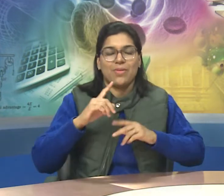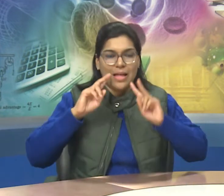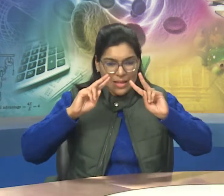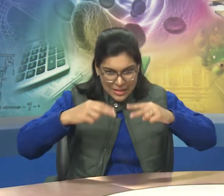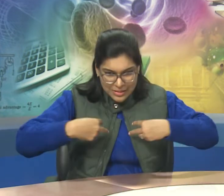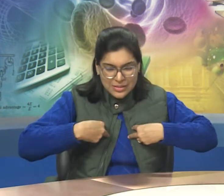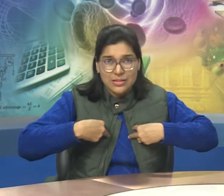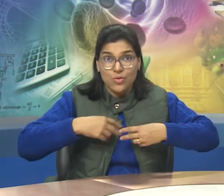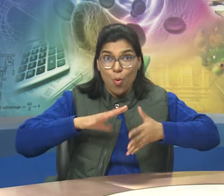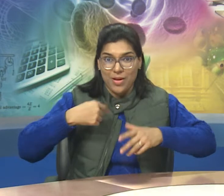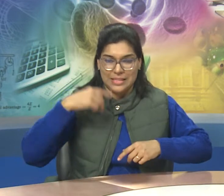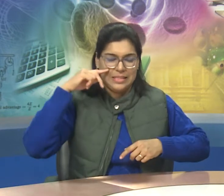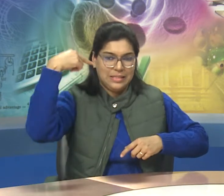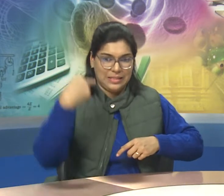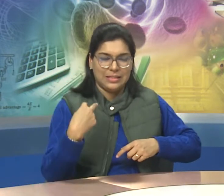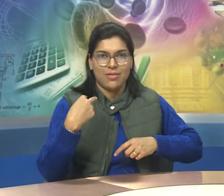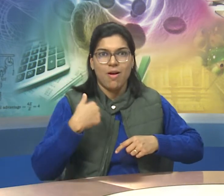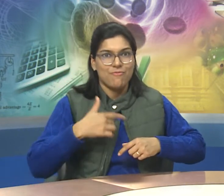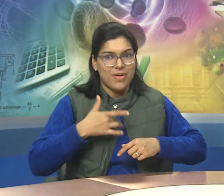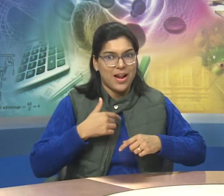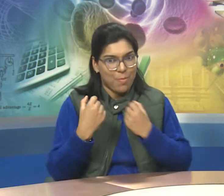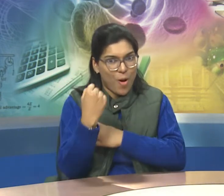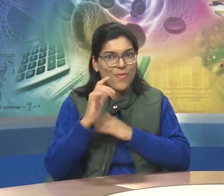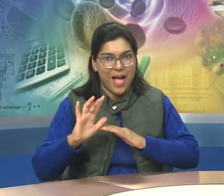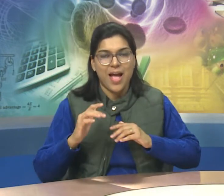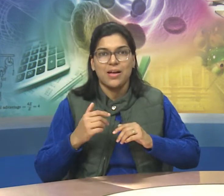development of self-confidence leads to